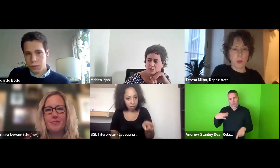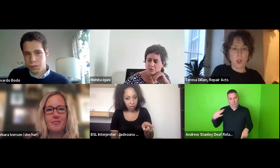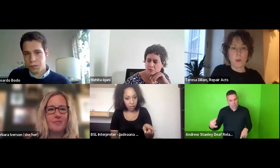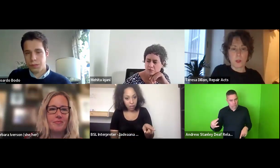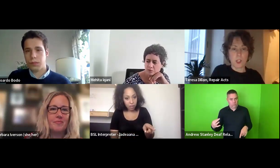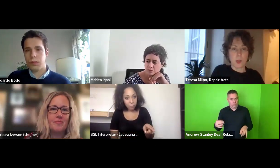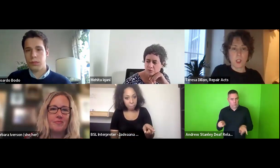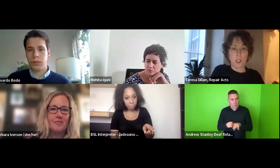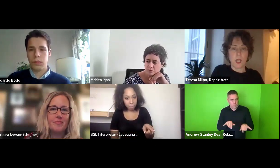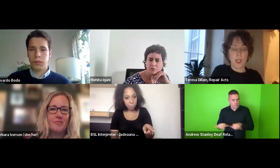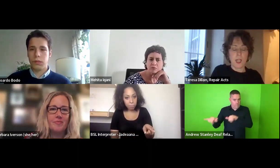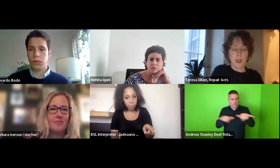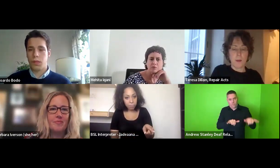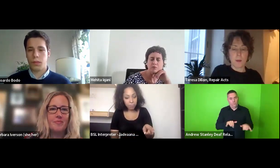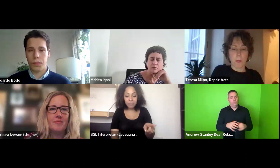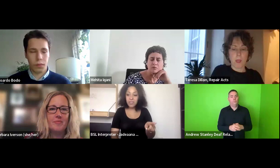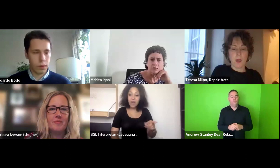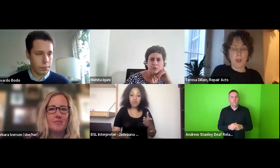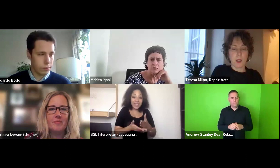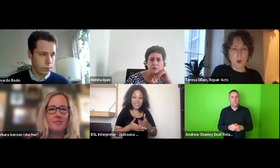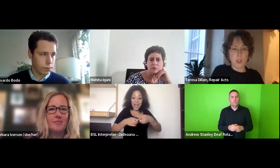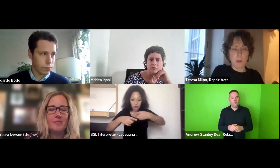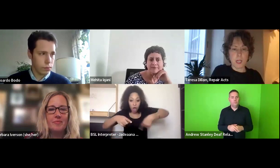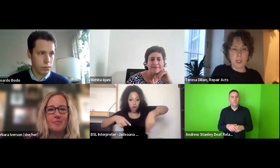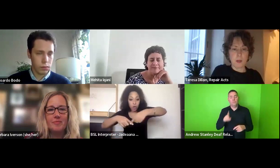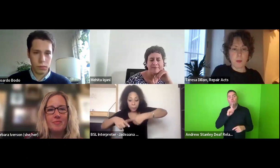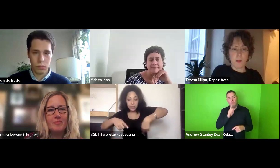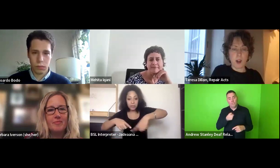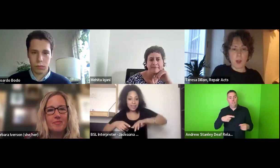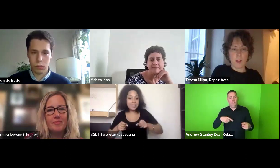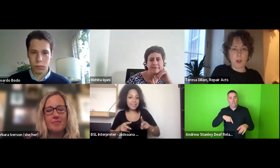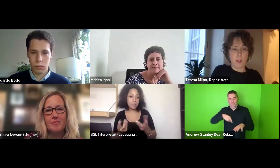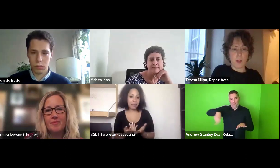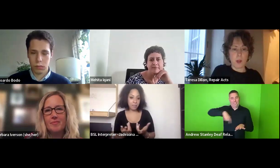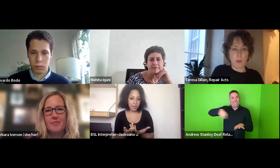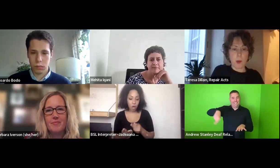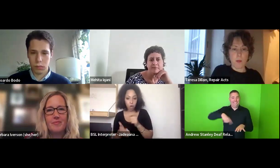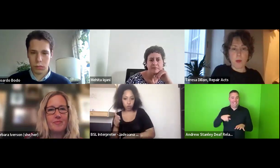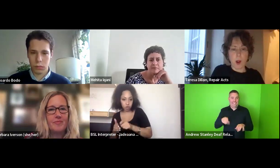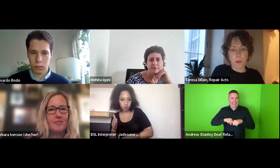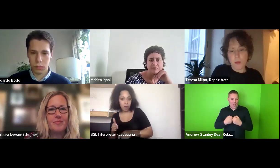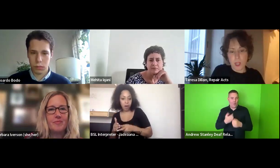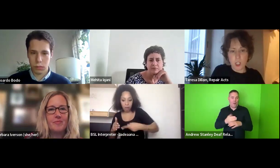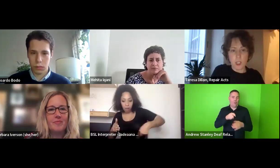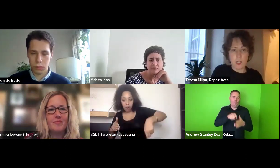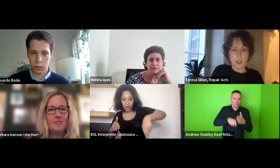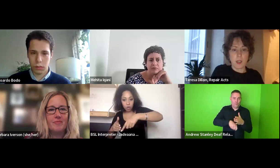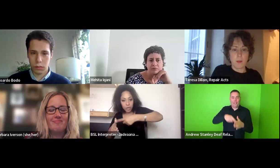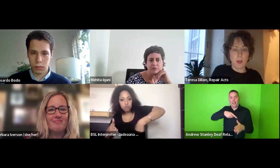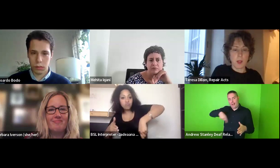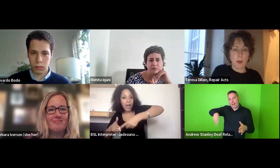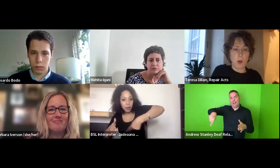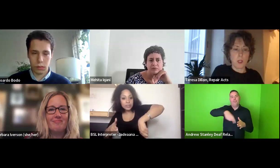particular loops of consumption. And of course, I'm saying this very mindful of privilege in a